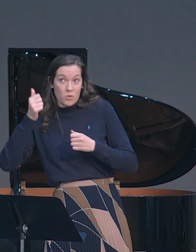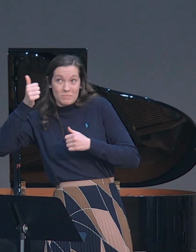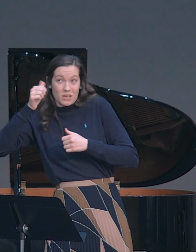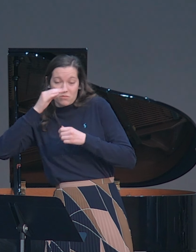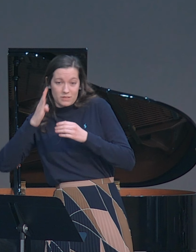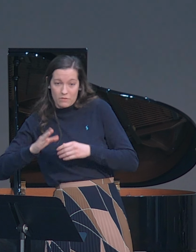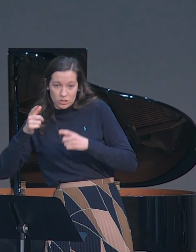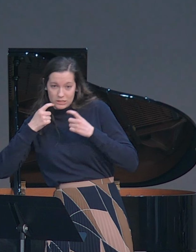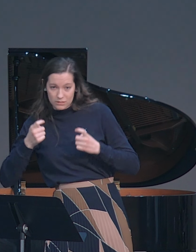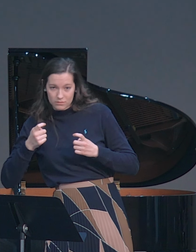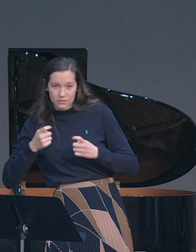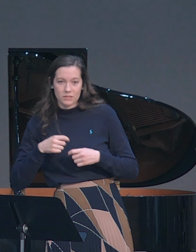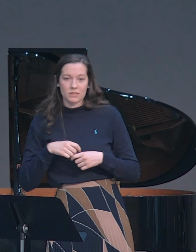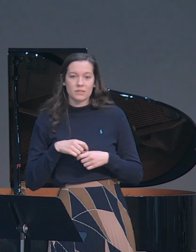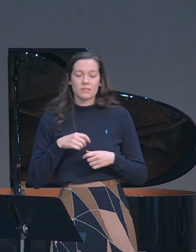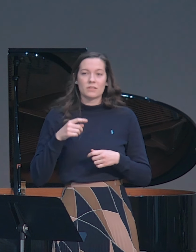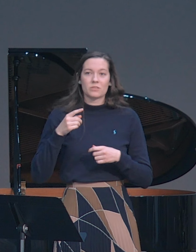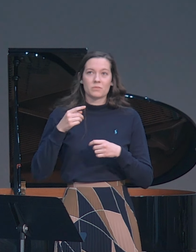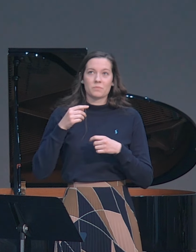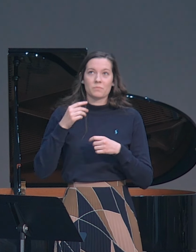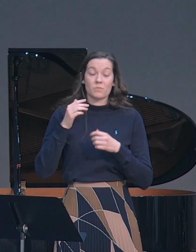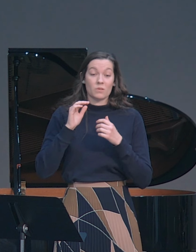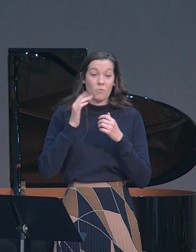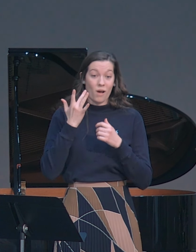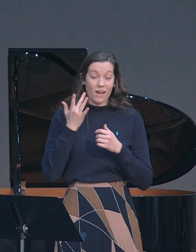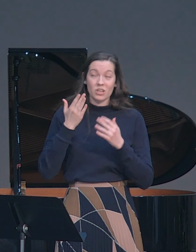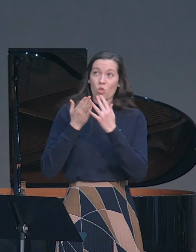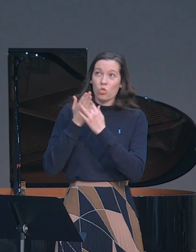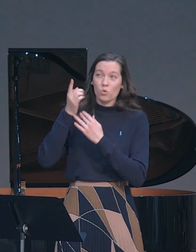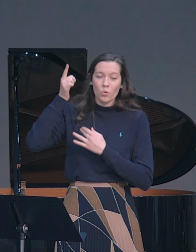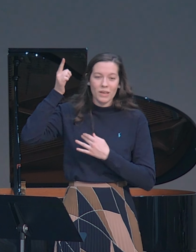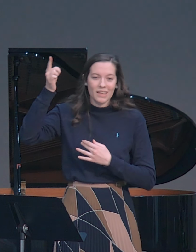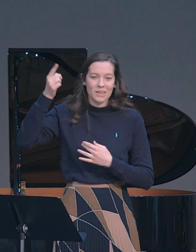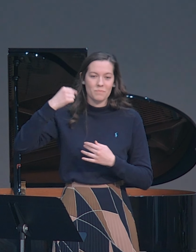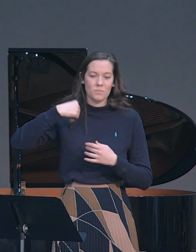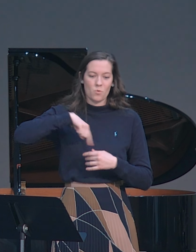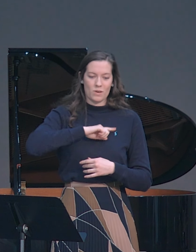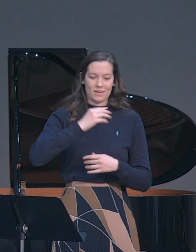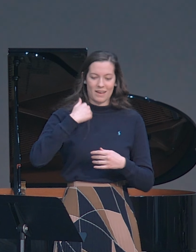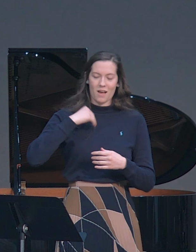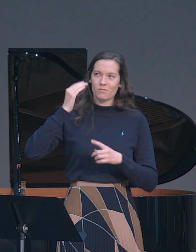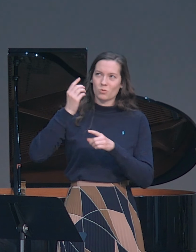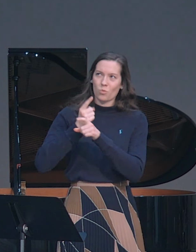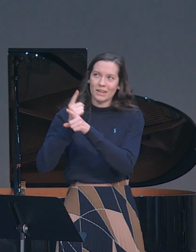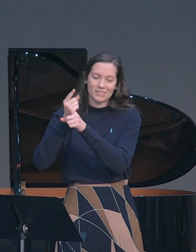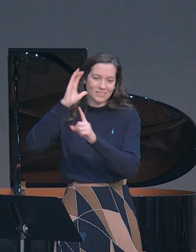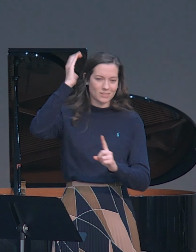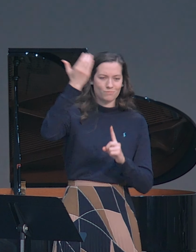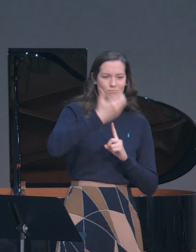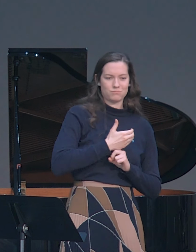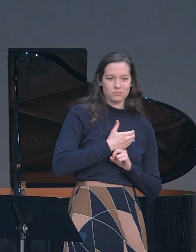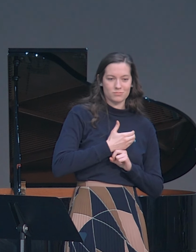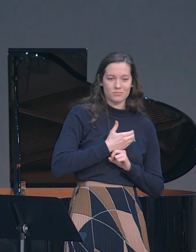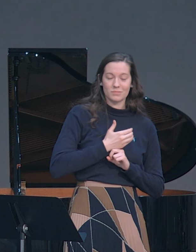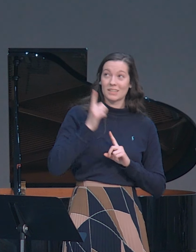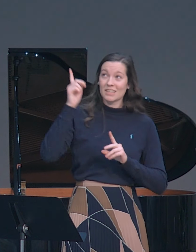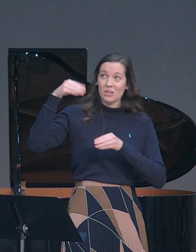that in him we might become the righteousness of God." He provided a